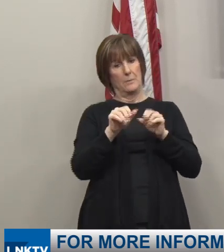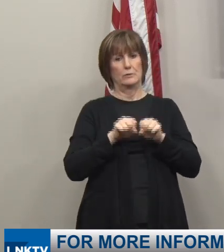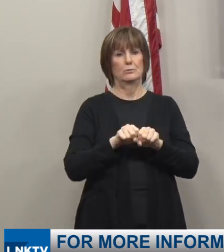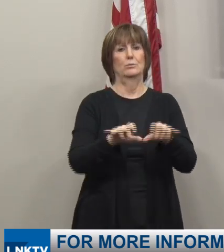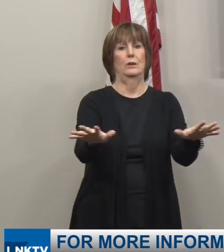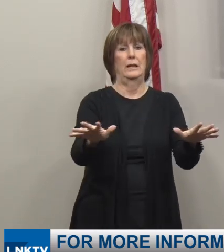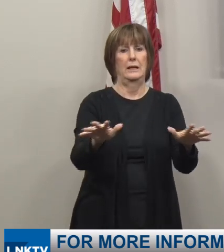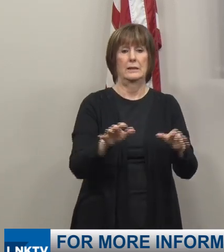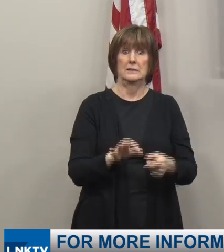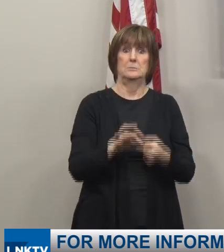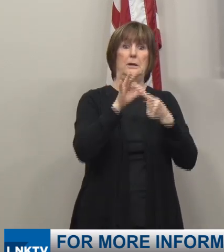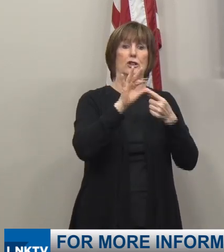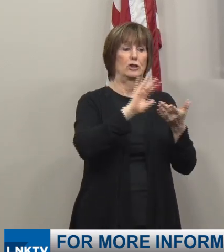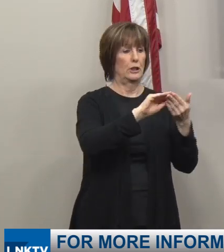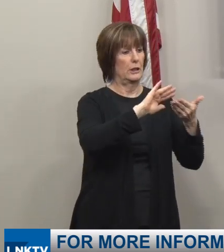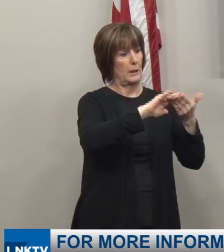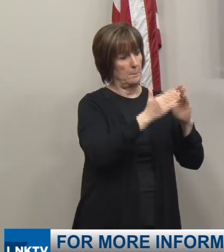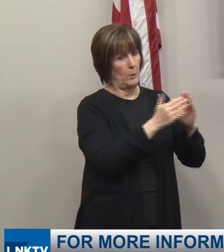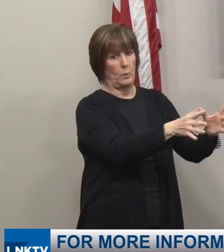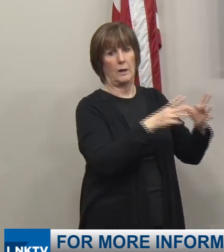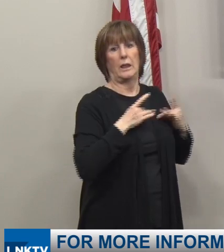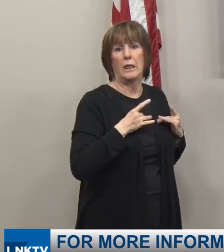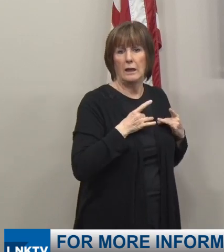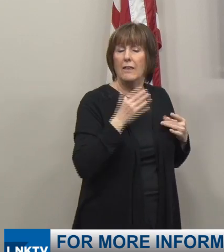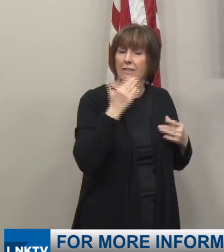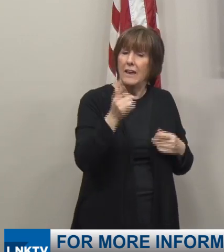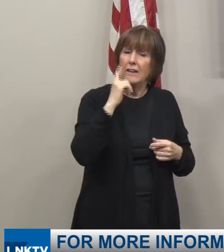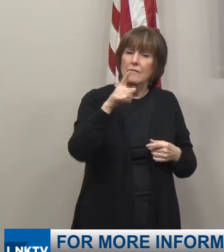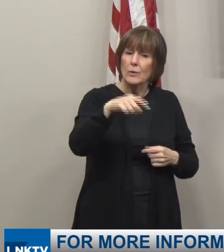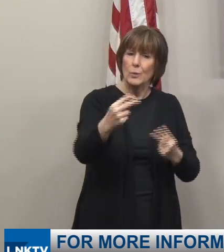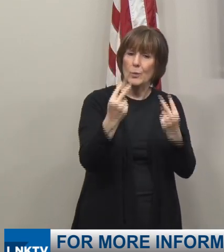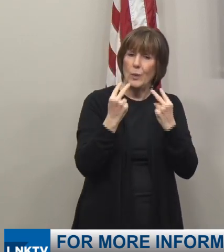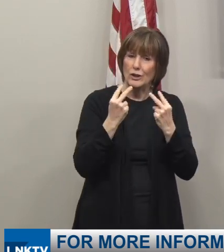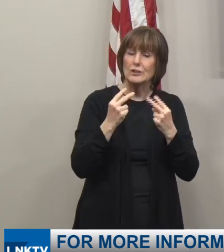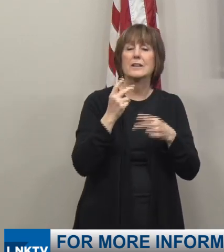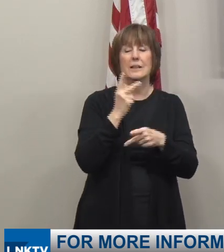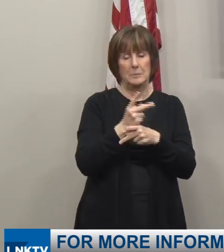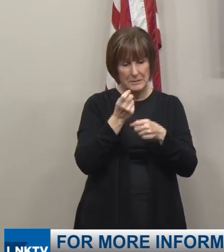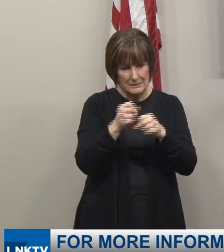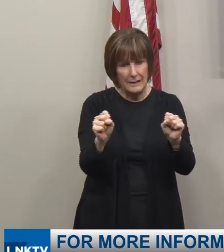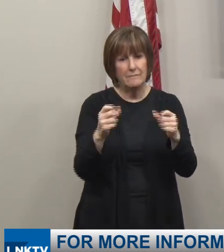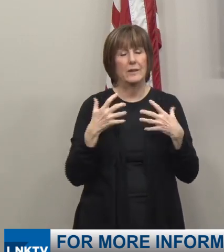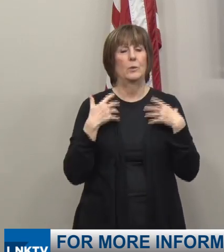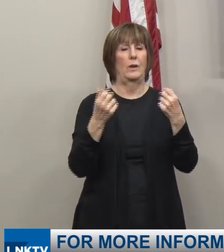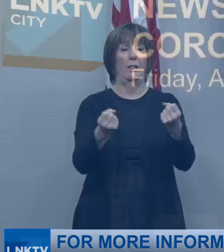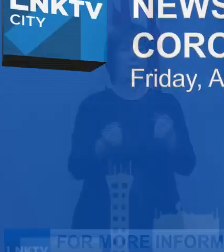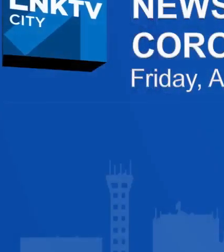spread of COVID-19. Thank you all for tuning in. Stay safe and well.